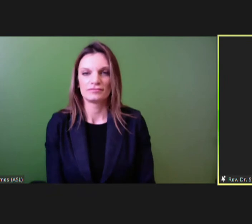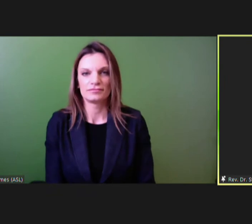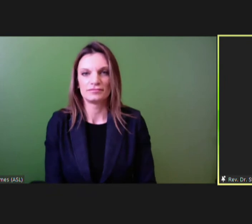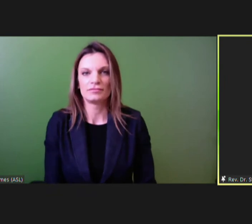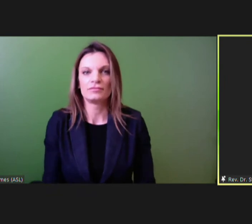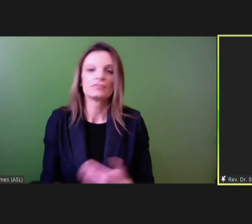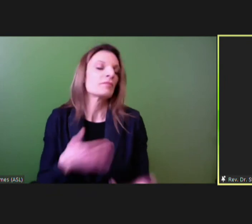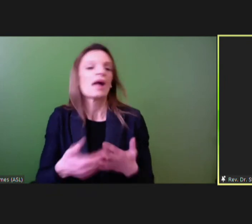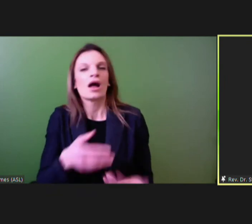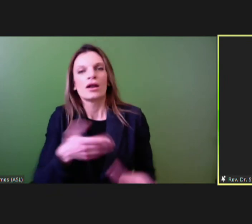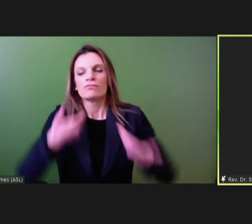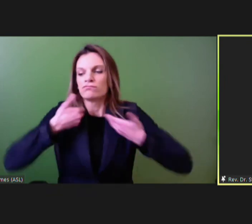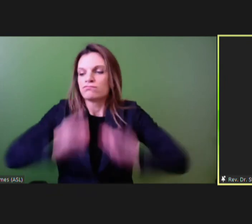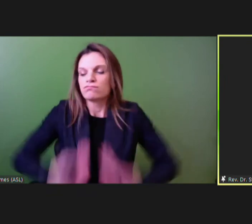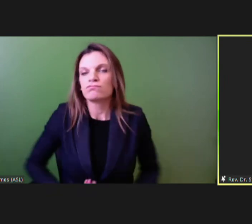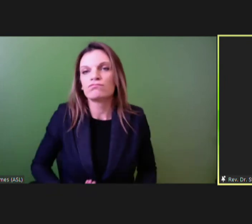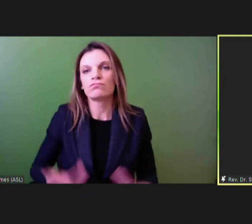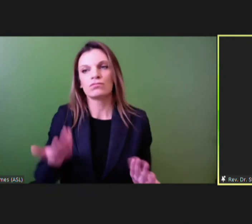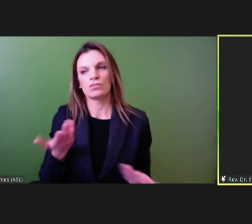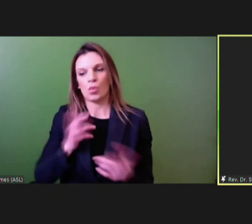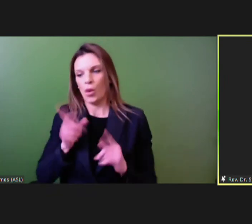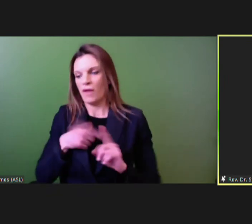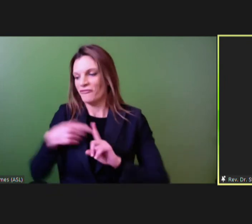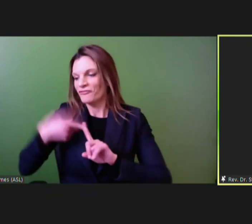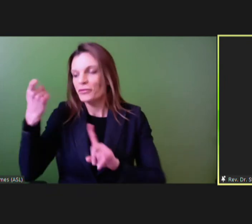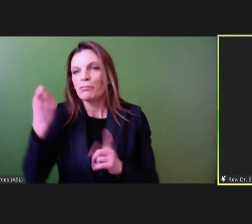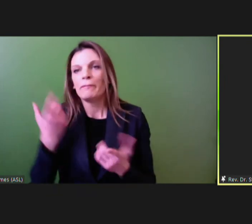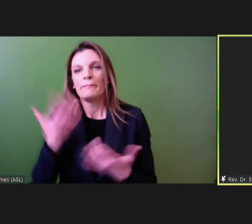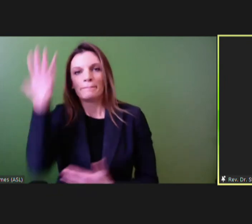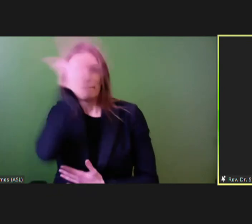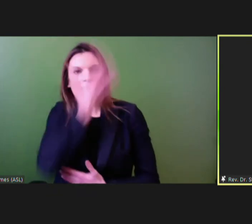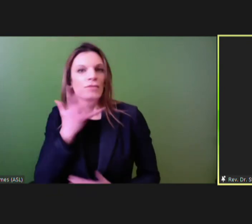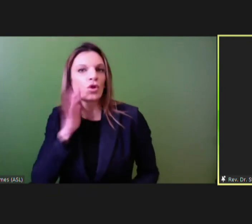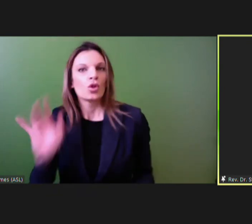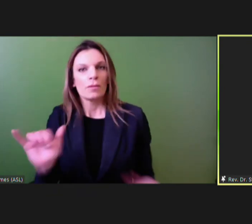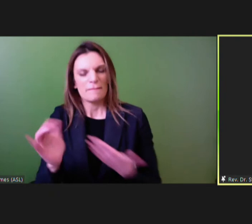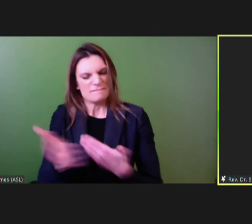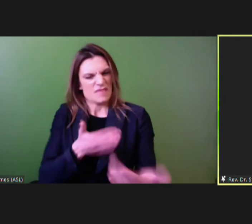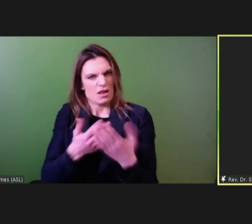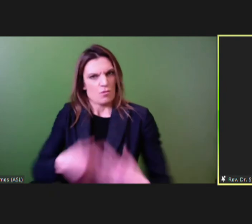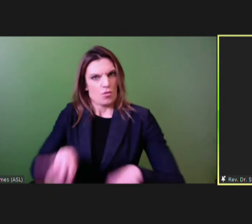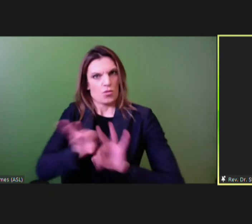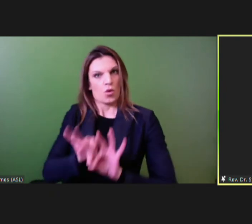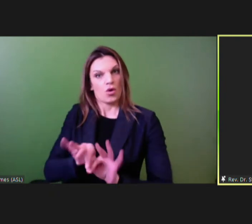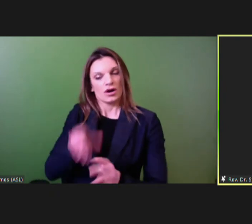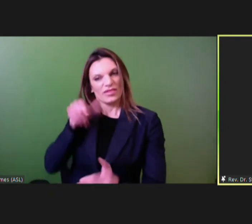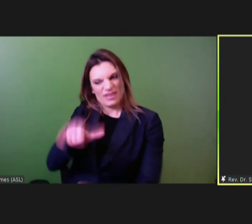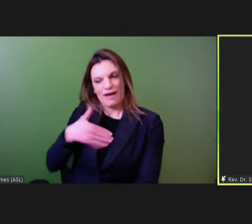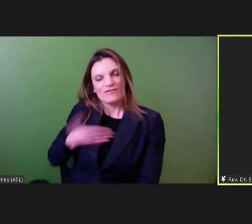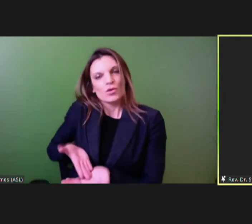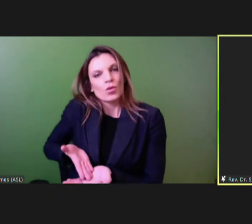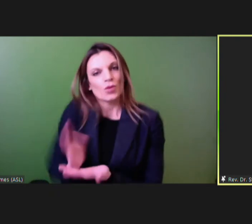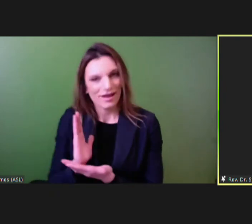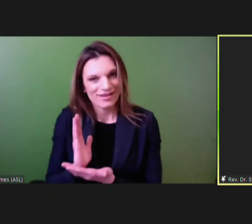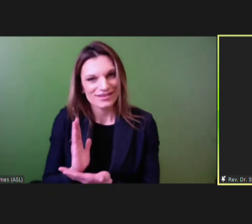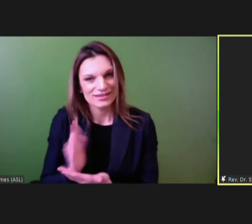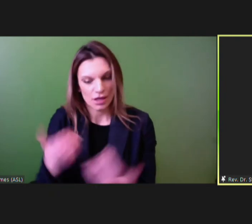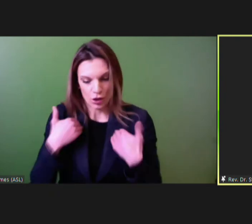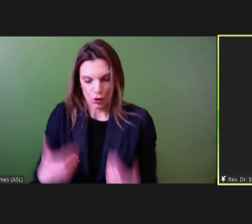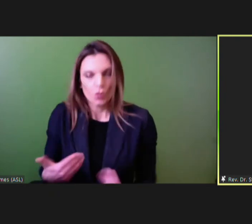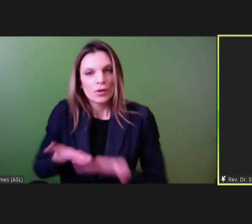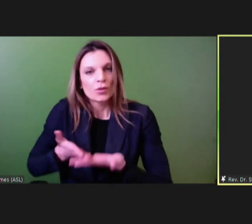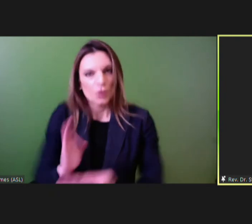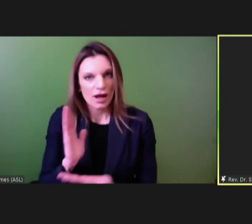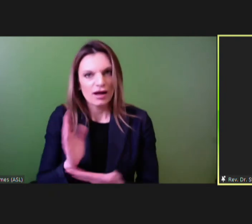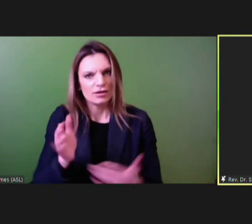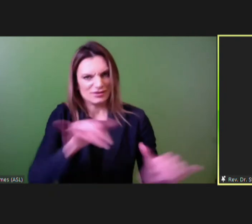are and where we are, we ought to be able to express the very basic human right, the very thing that all of us have and should share in